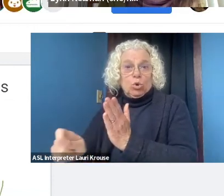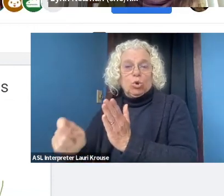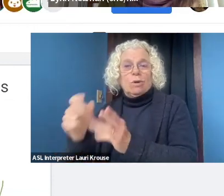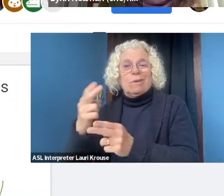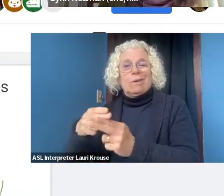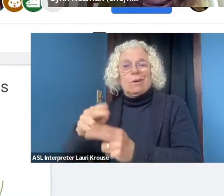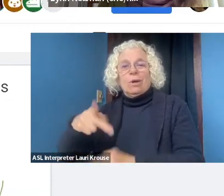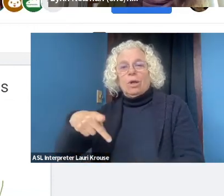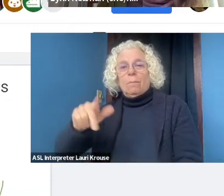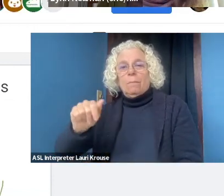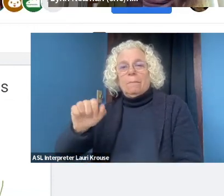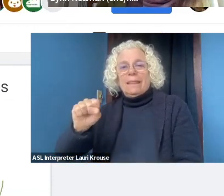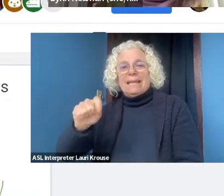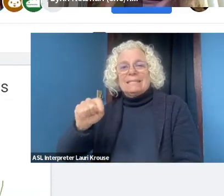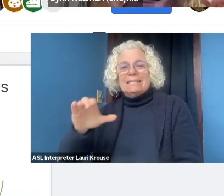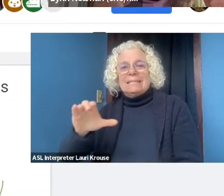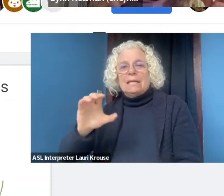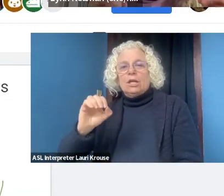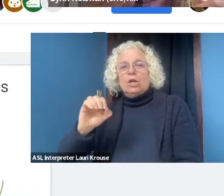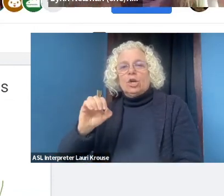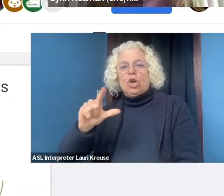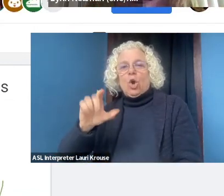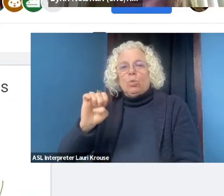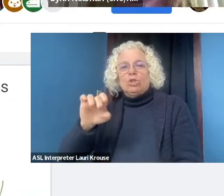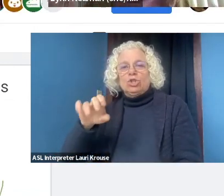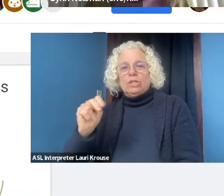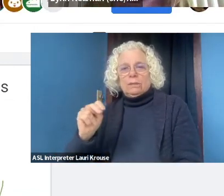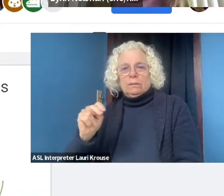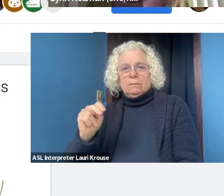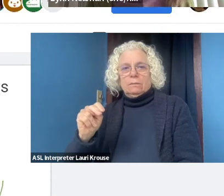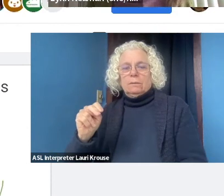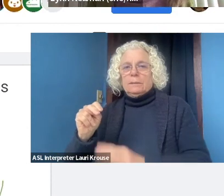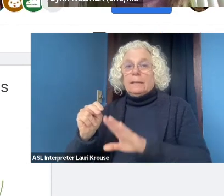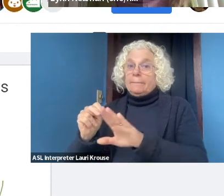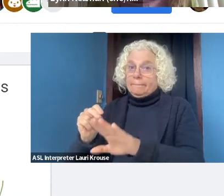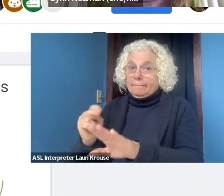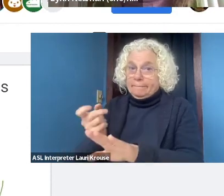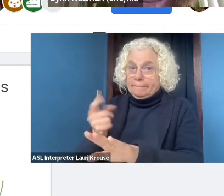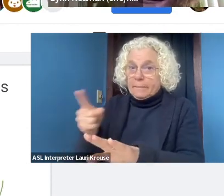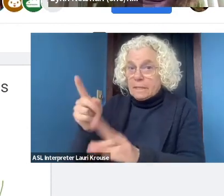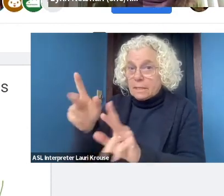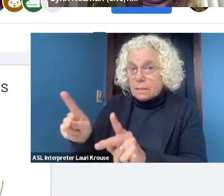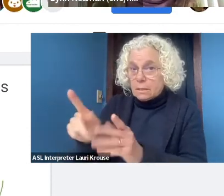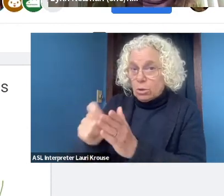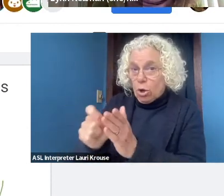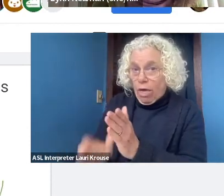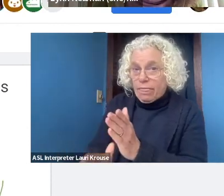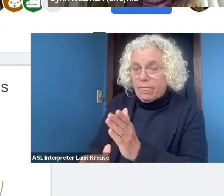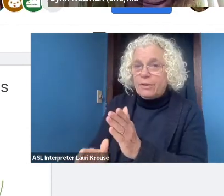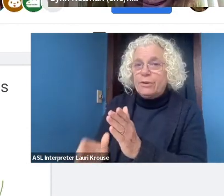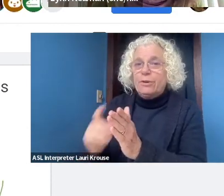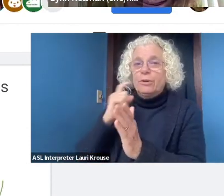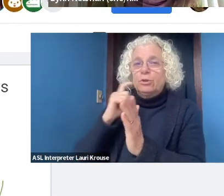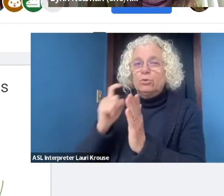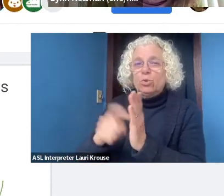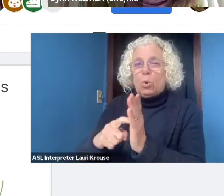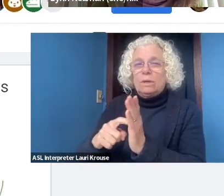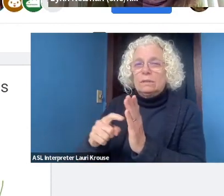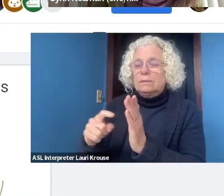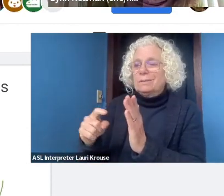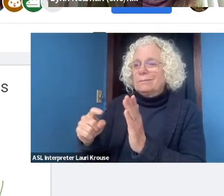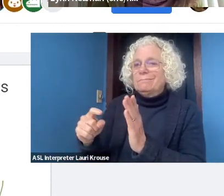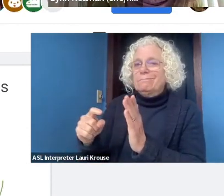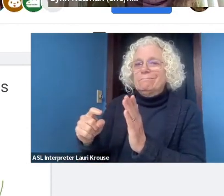Charles, he discovered, it's not like it wasn't there, but he every other year, he and his family